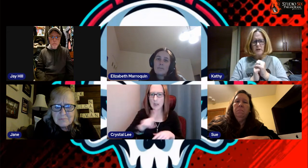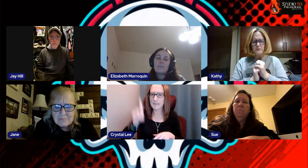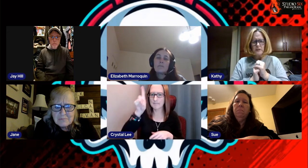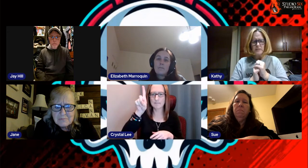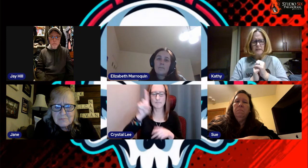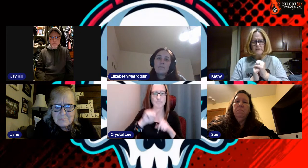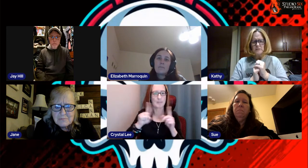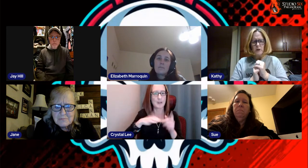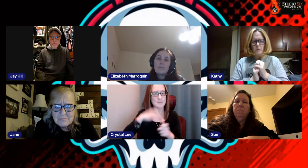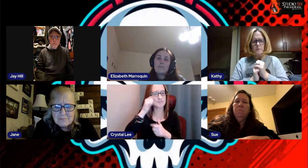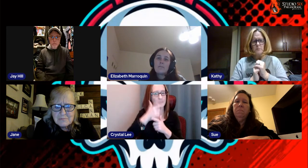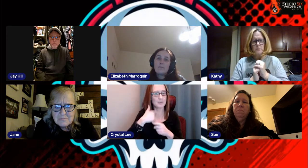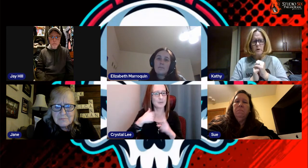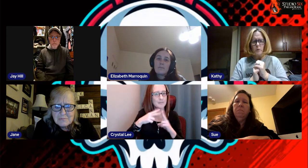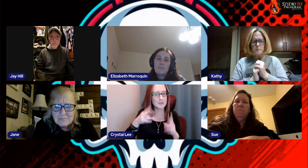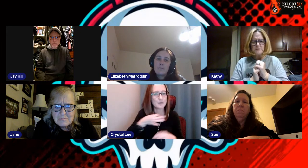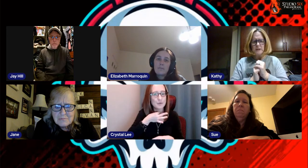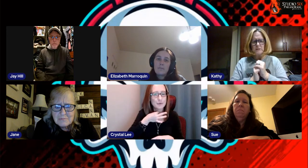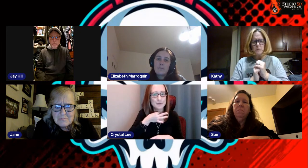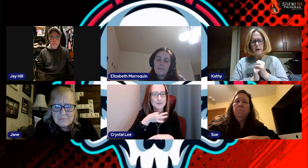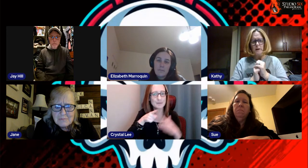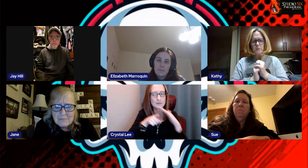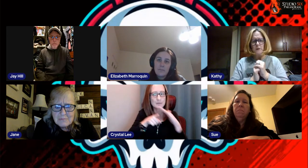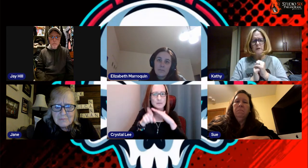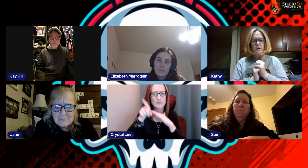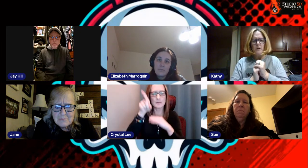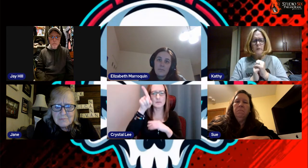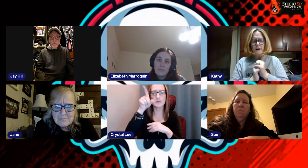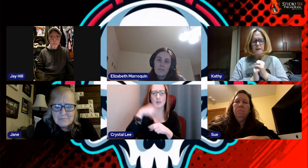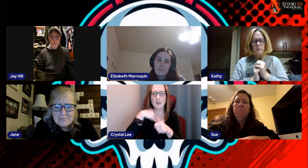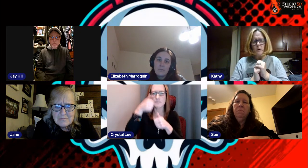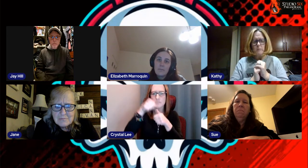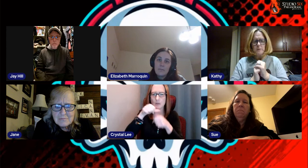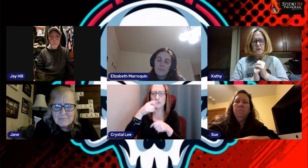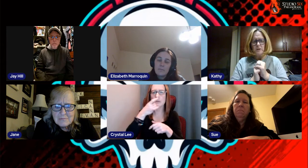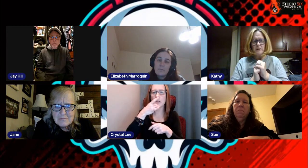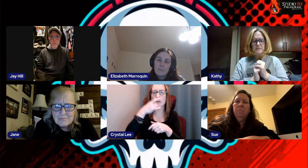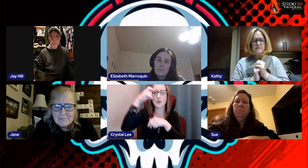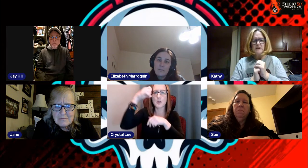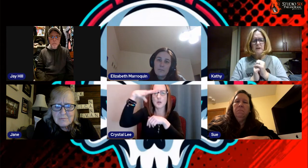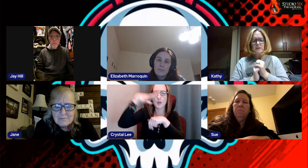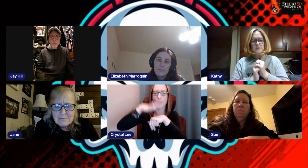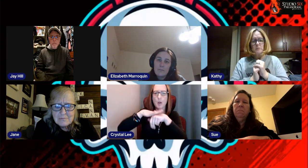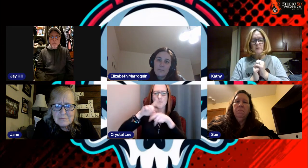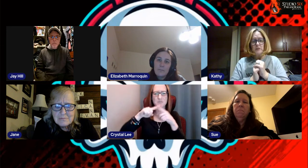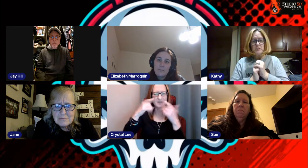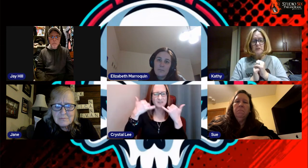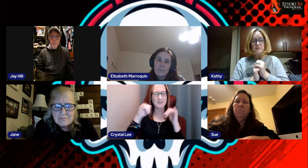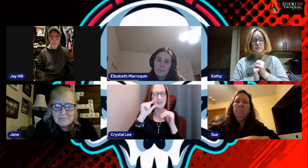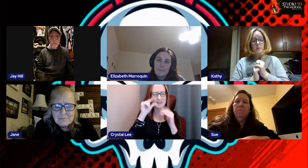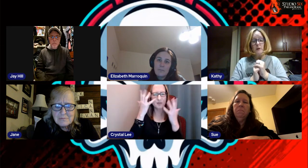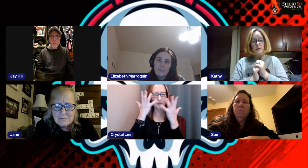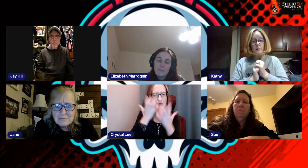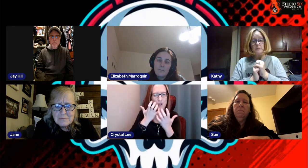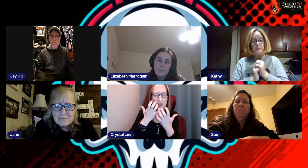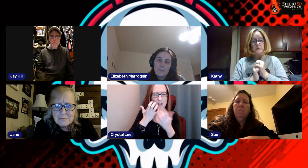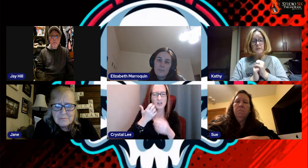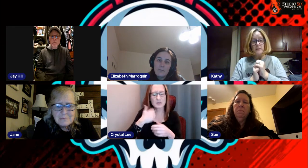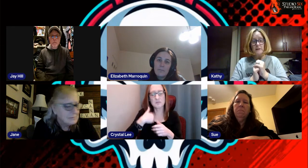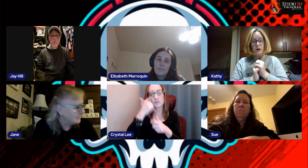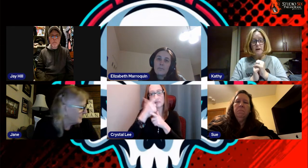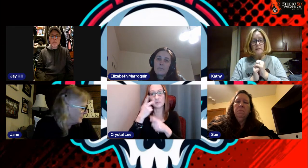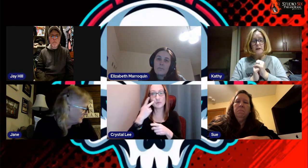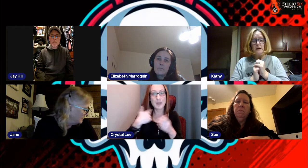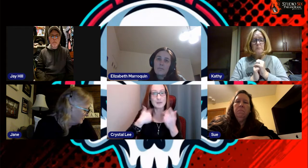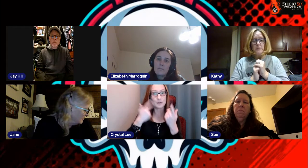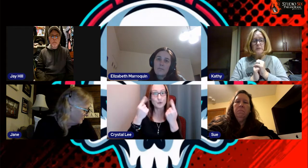ghost is not friendly. We don't go upstairs. Why can't we go up and be curious? So we're very curious. So they went up and they put the